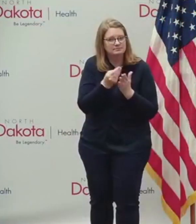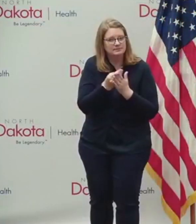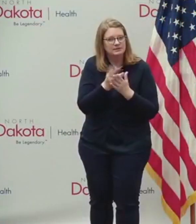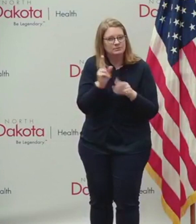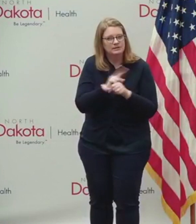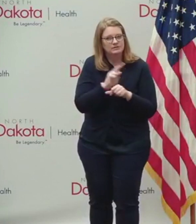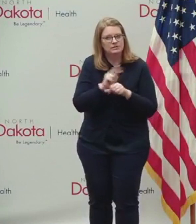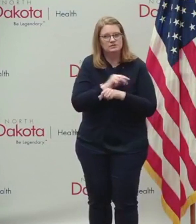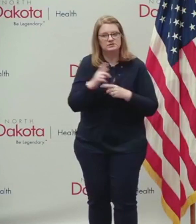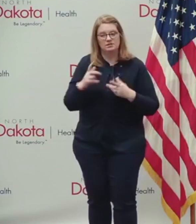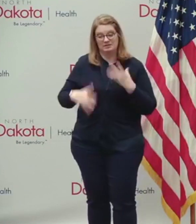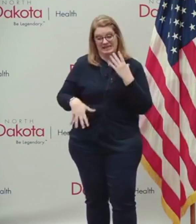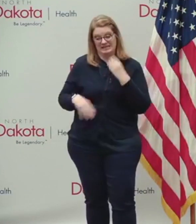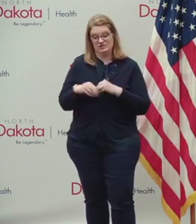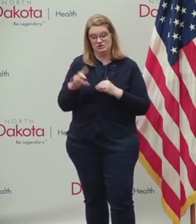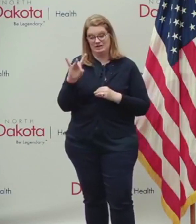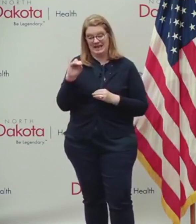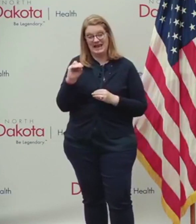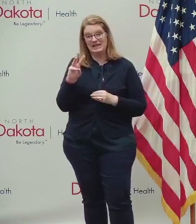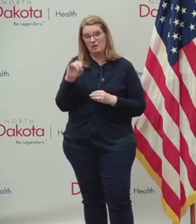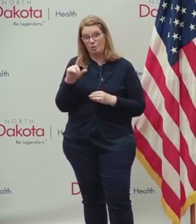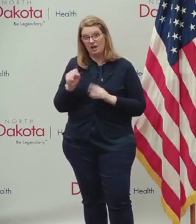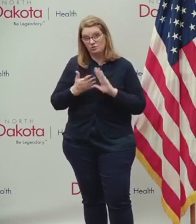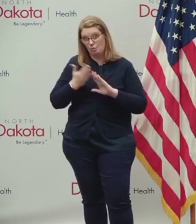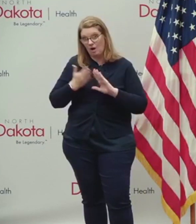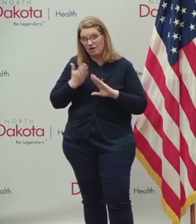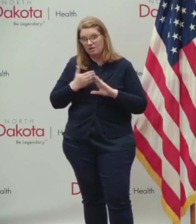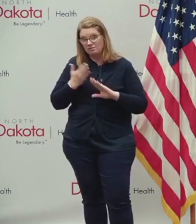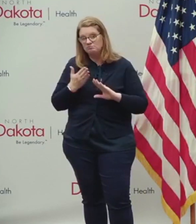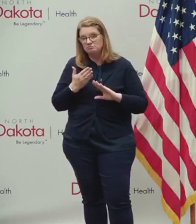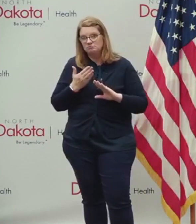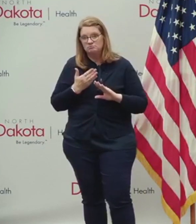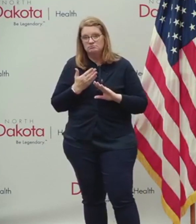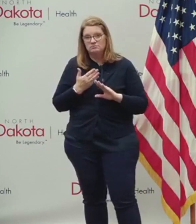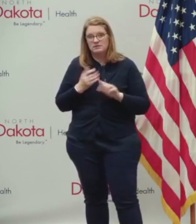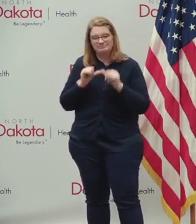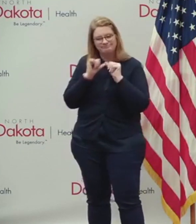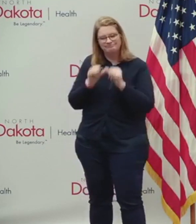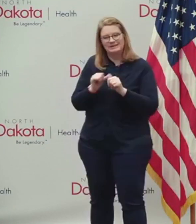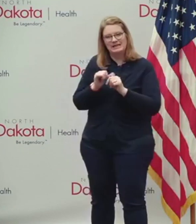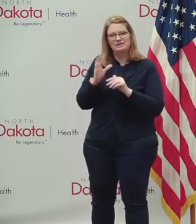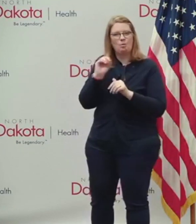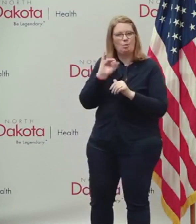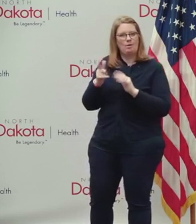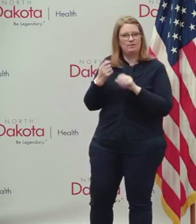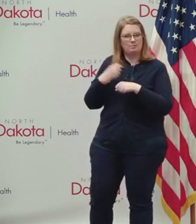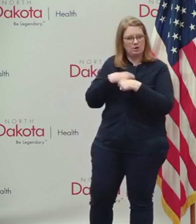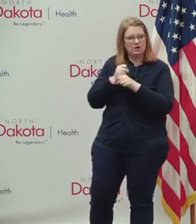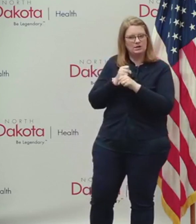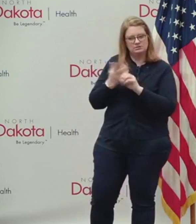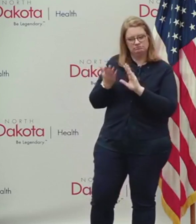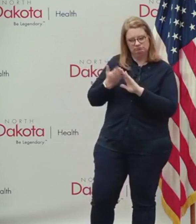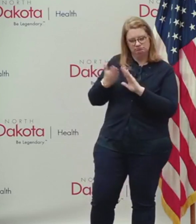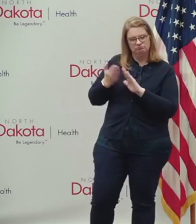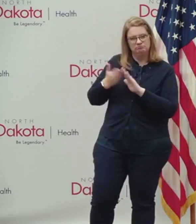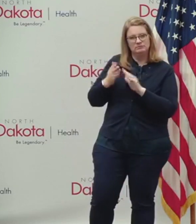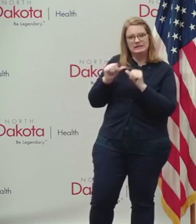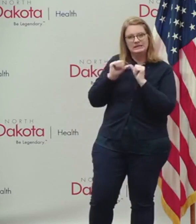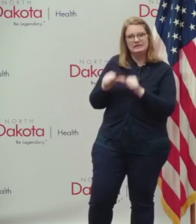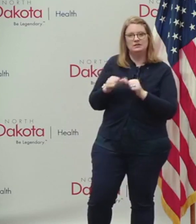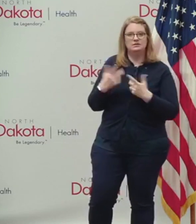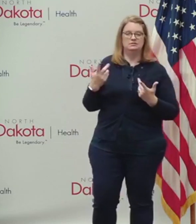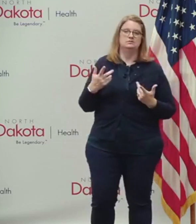additional wells running, that'll help maintain oil production at the levels it is through the next